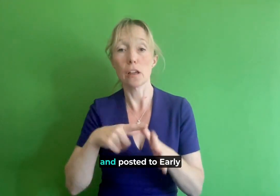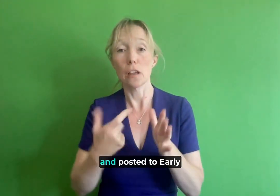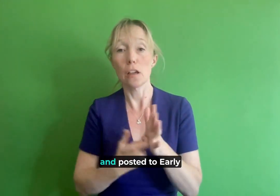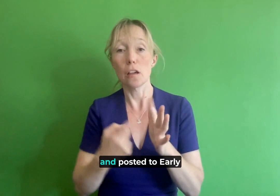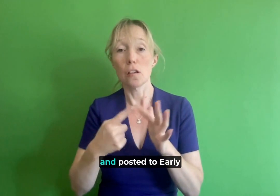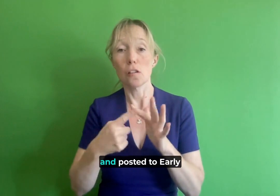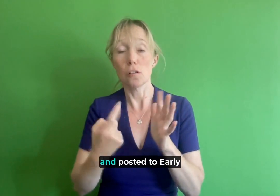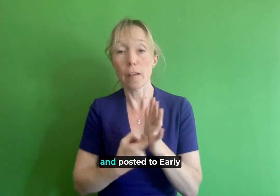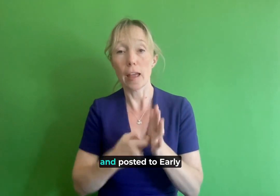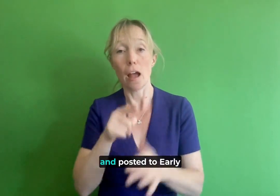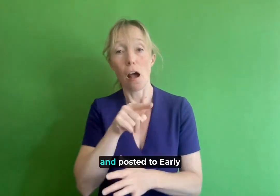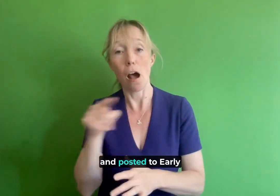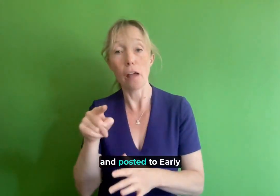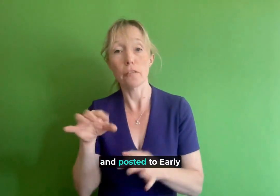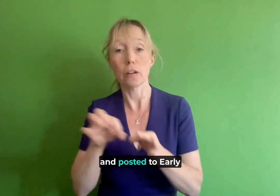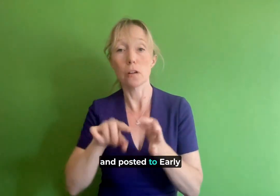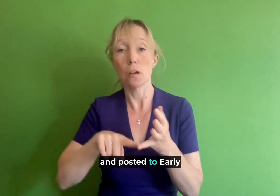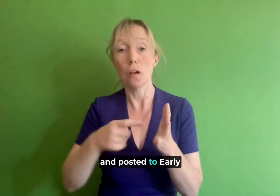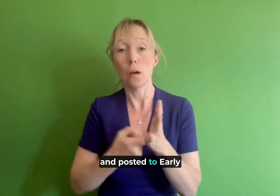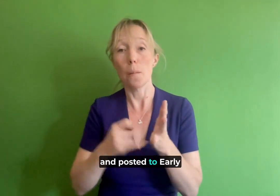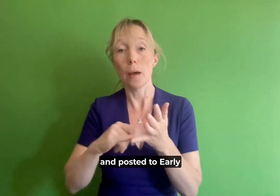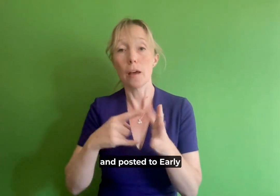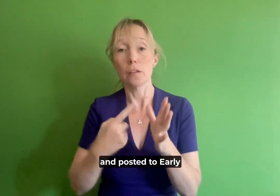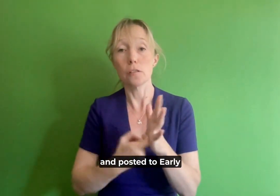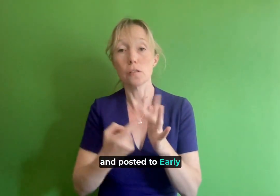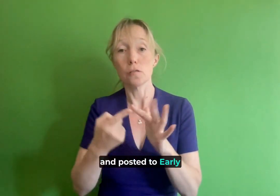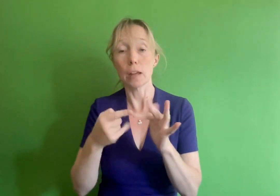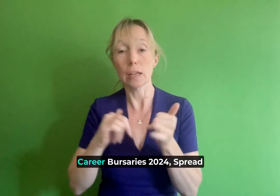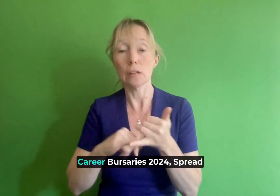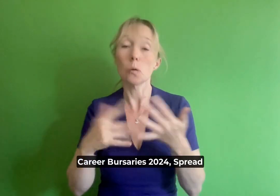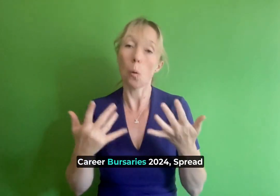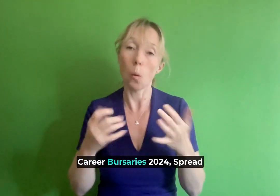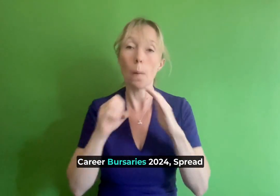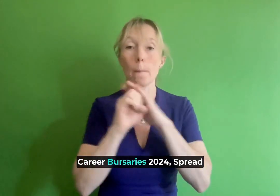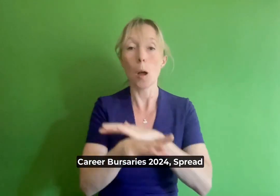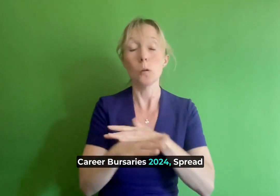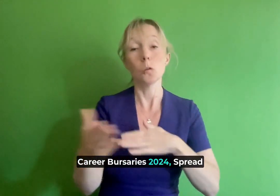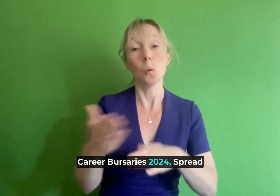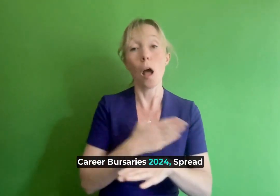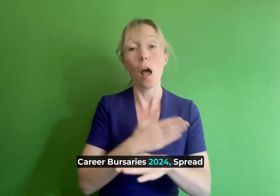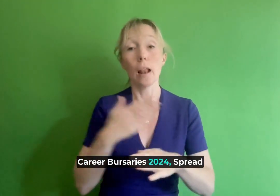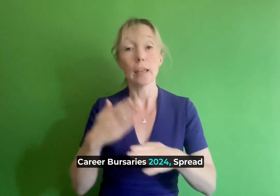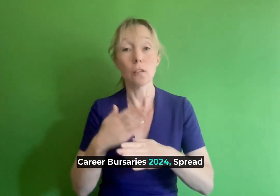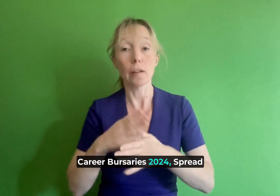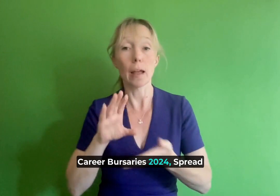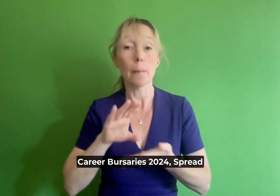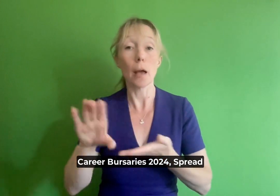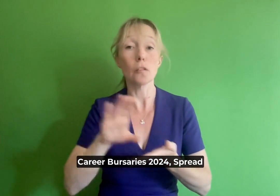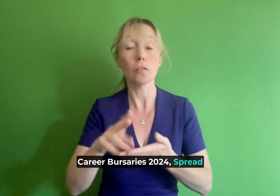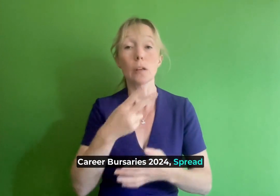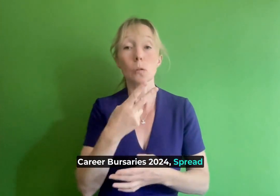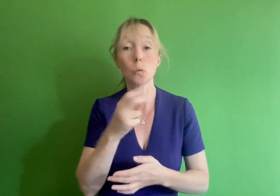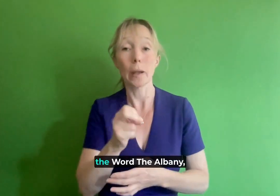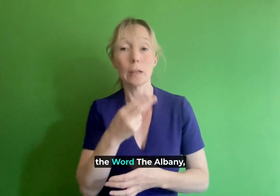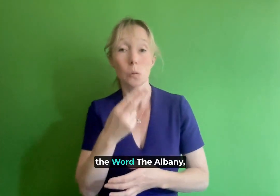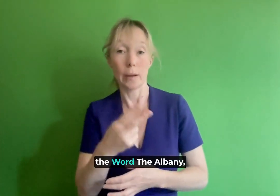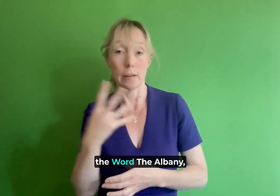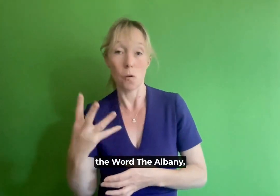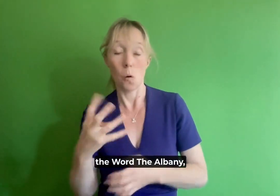www.spreadtheword.org.uk/early-career-bursaries and posted to Early Career Bursaries 2024, Spread the Word,